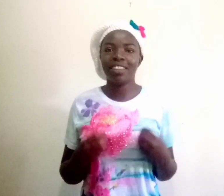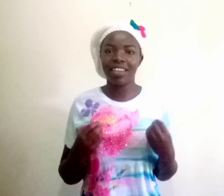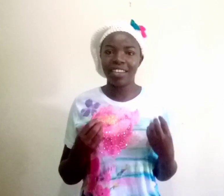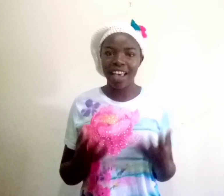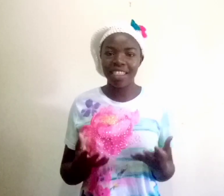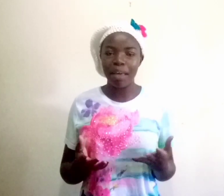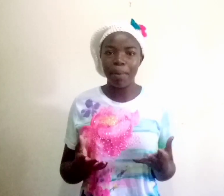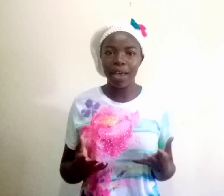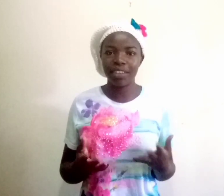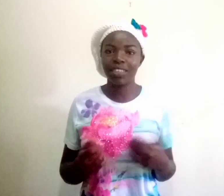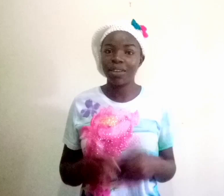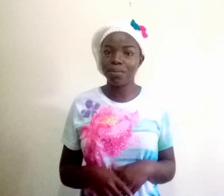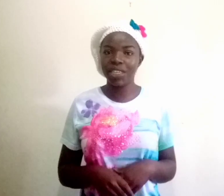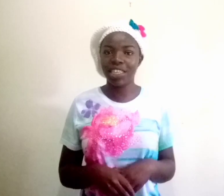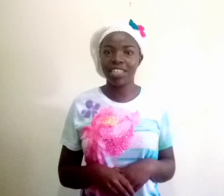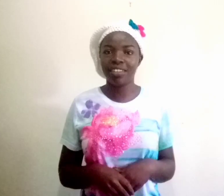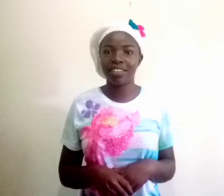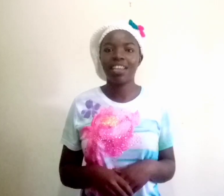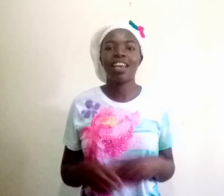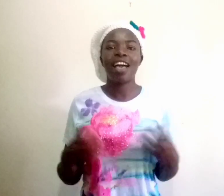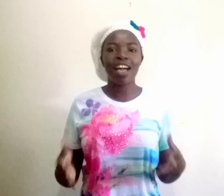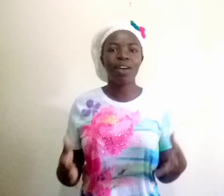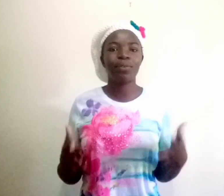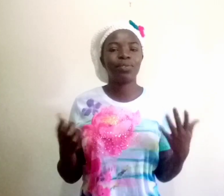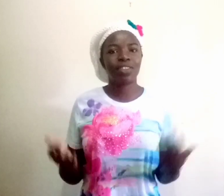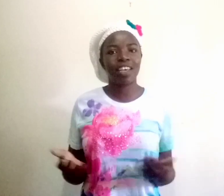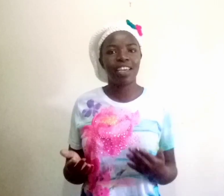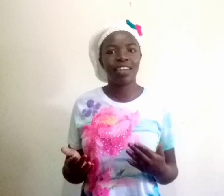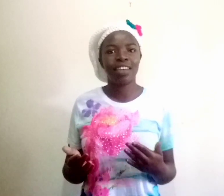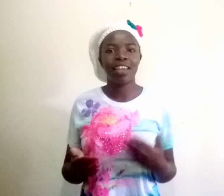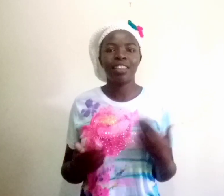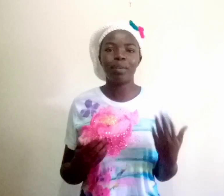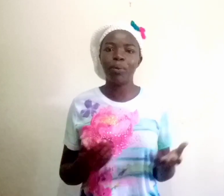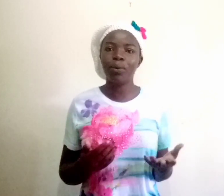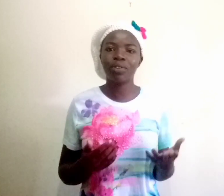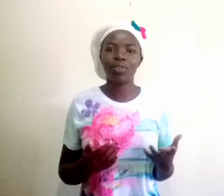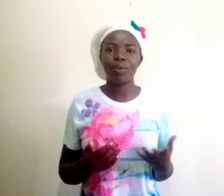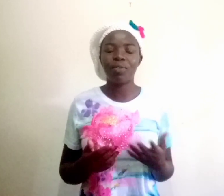the other part, which is how to sign the books